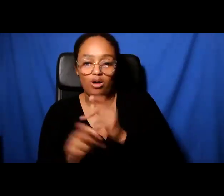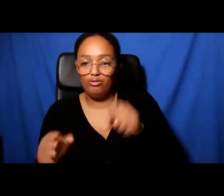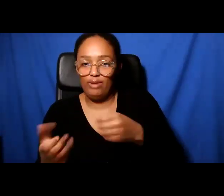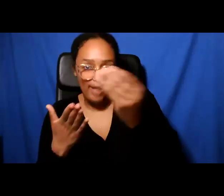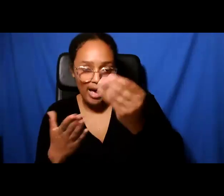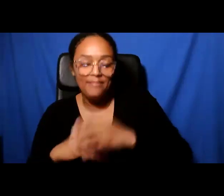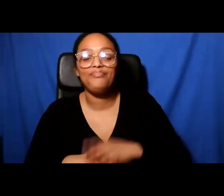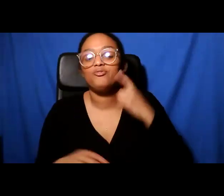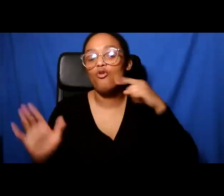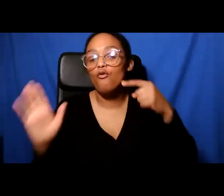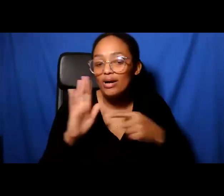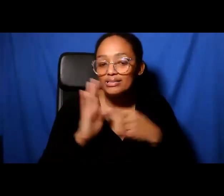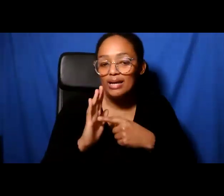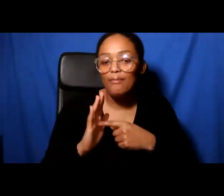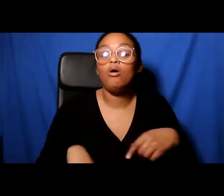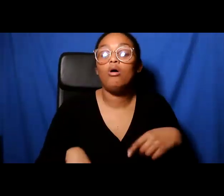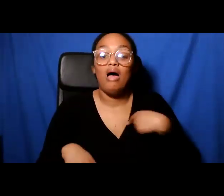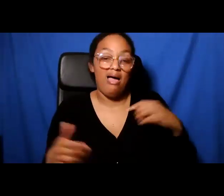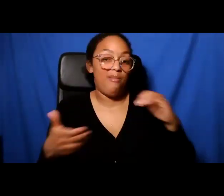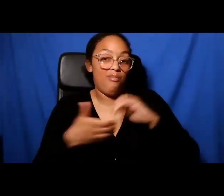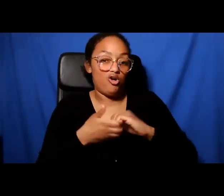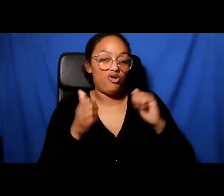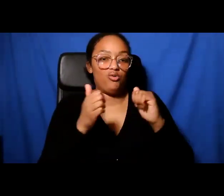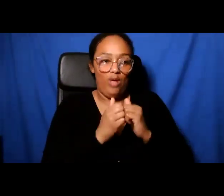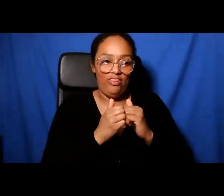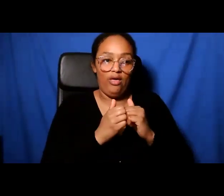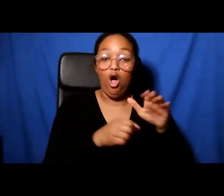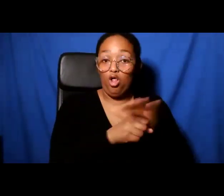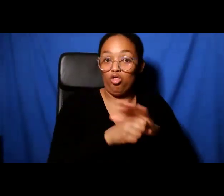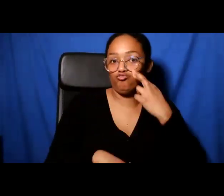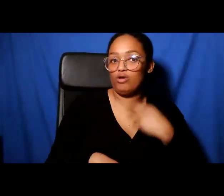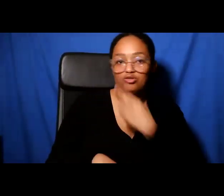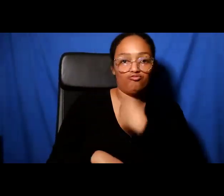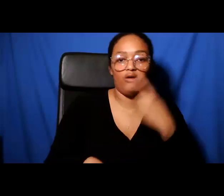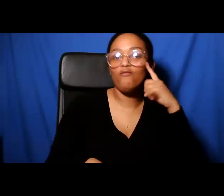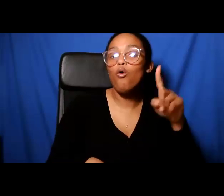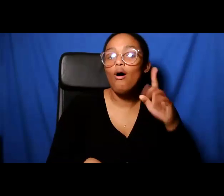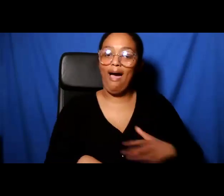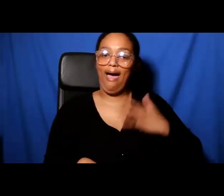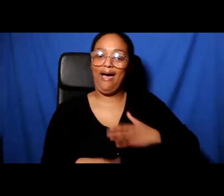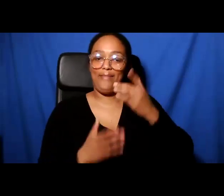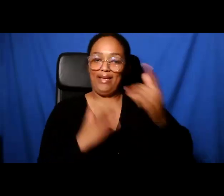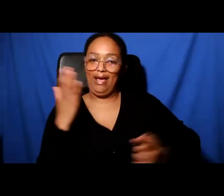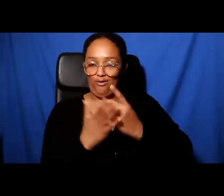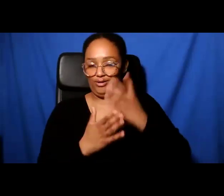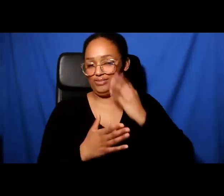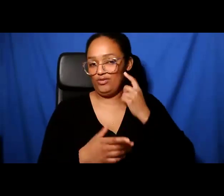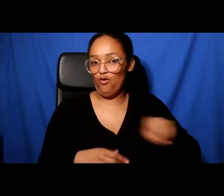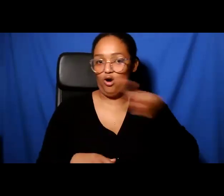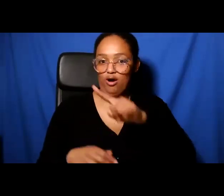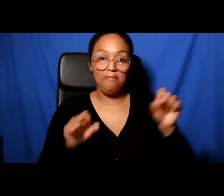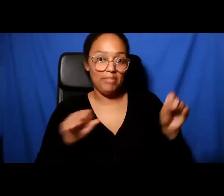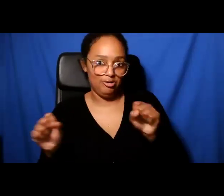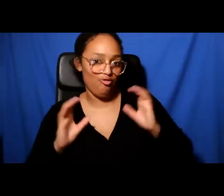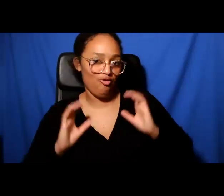hour experience. So, I partnered with a local restaurant that wasn't used to getting a lot of traffic during the week. And I said, I